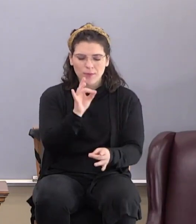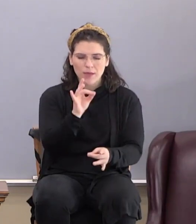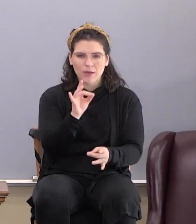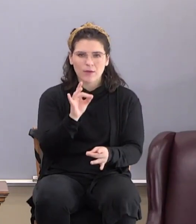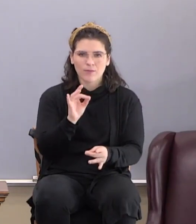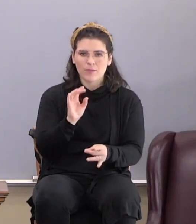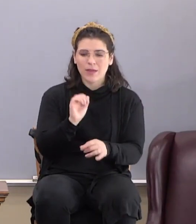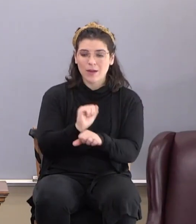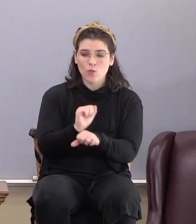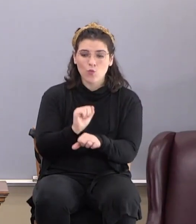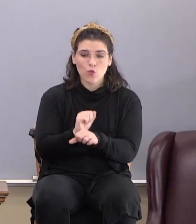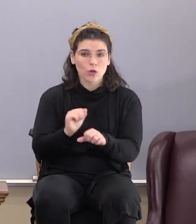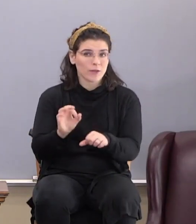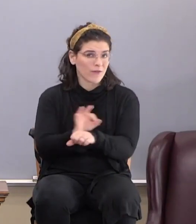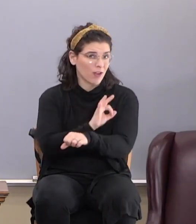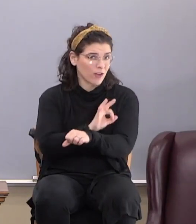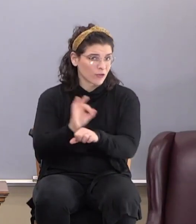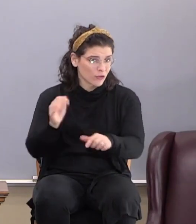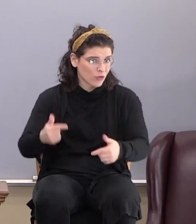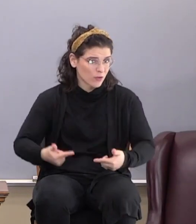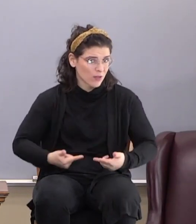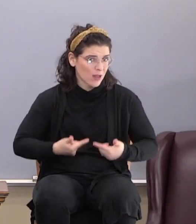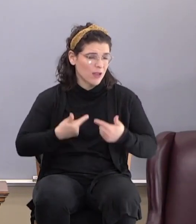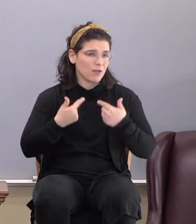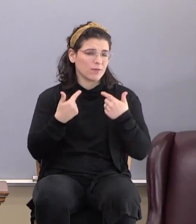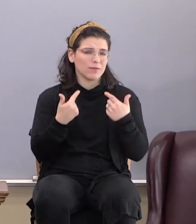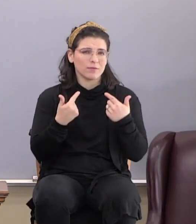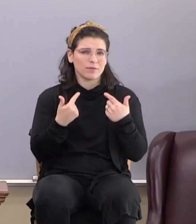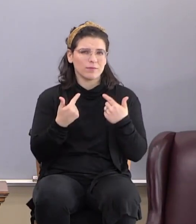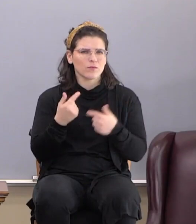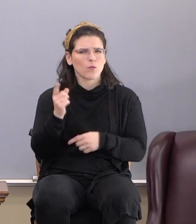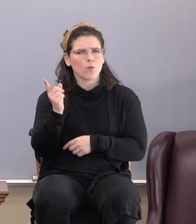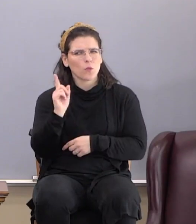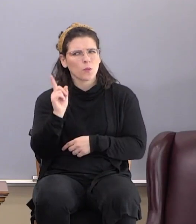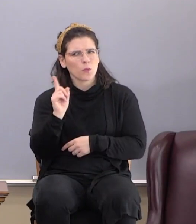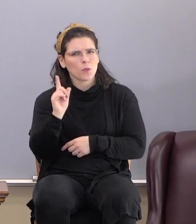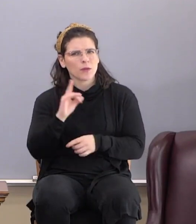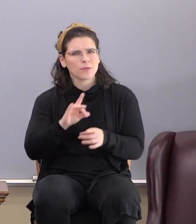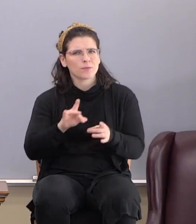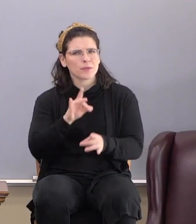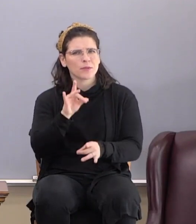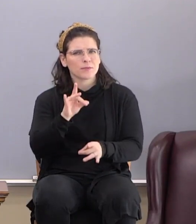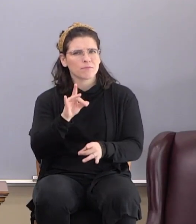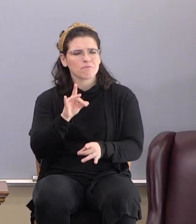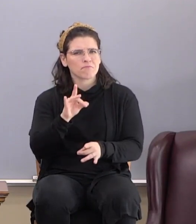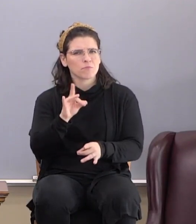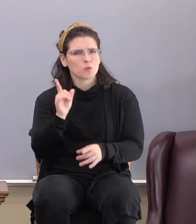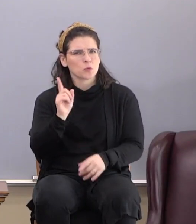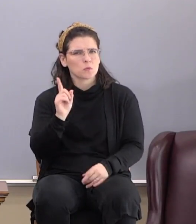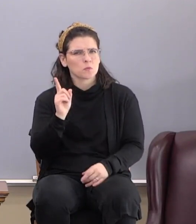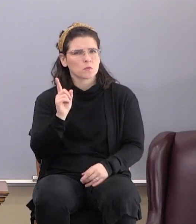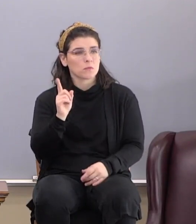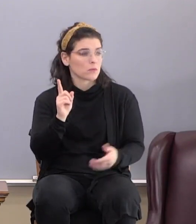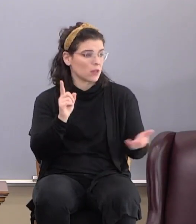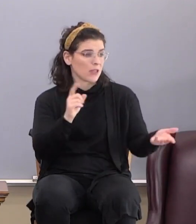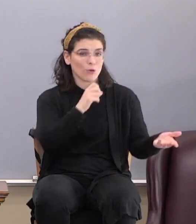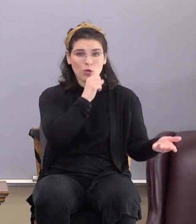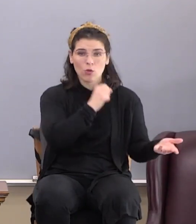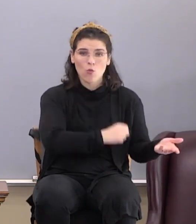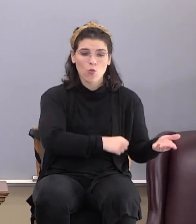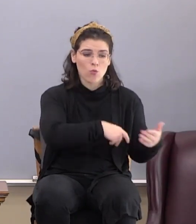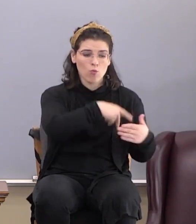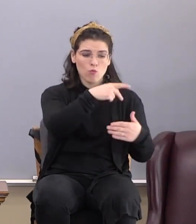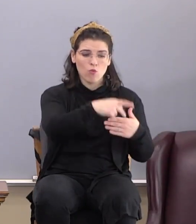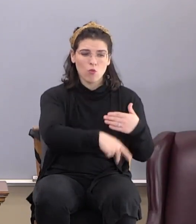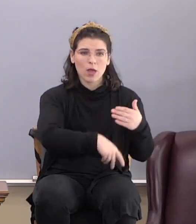issue of life, functional life. Well, where is the Spirit? He's not back under that old program